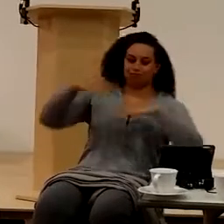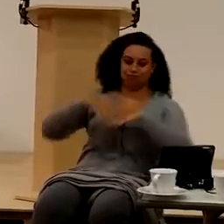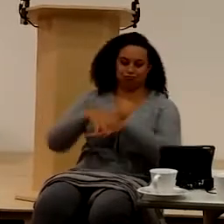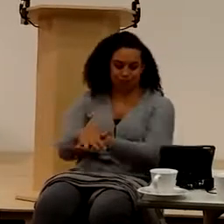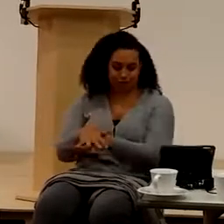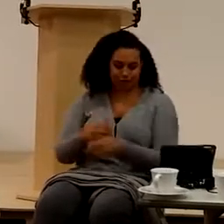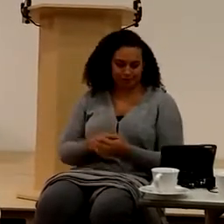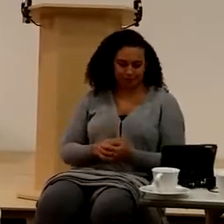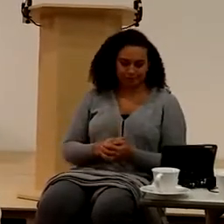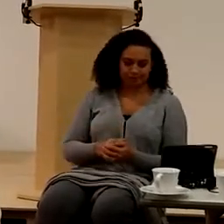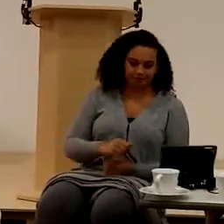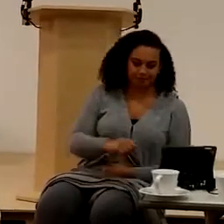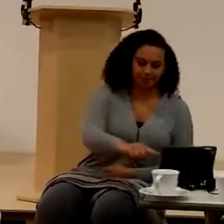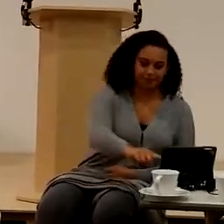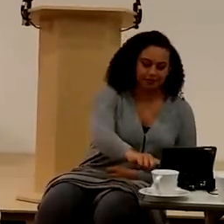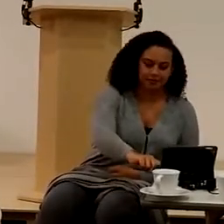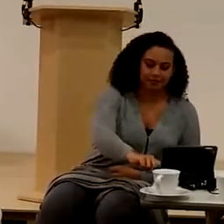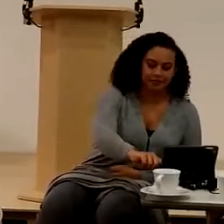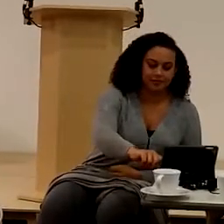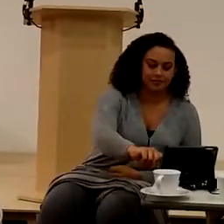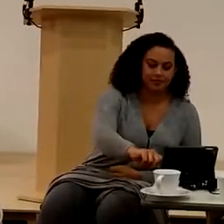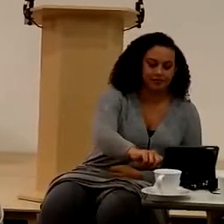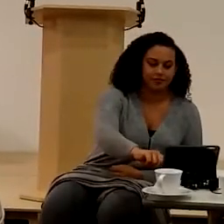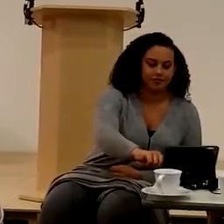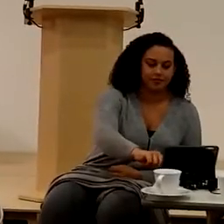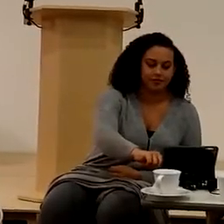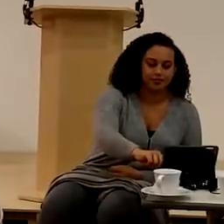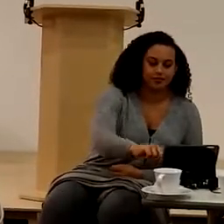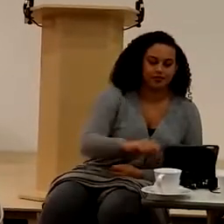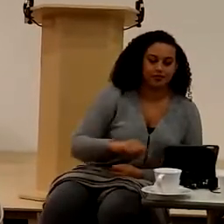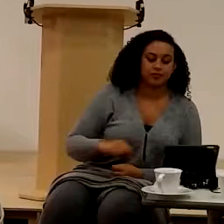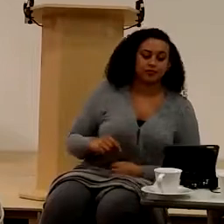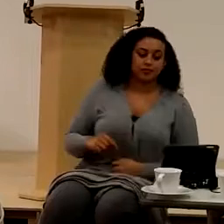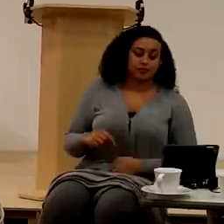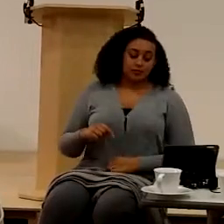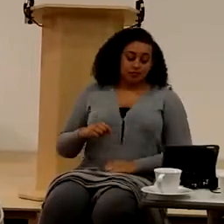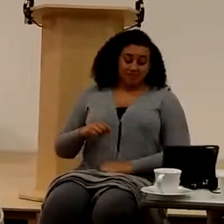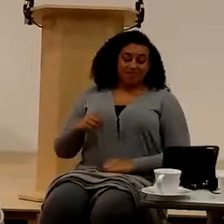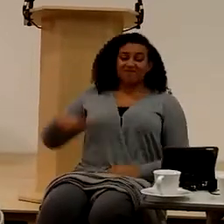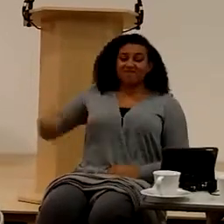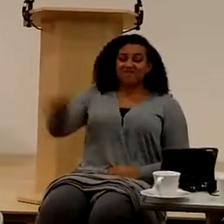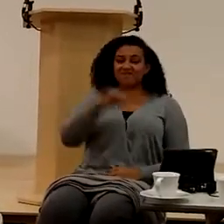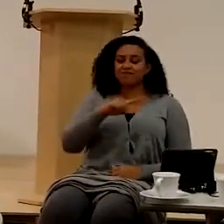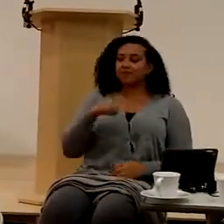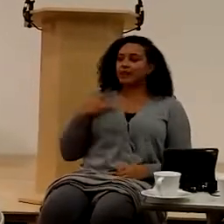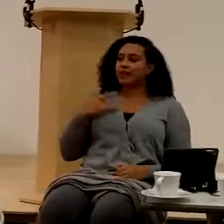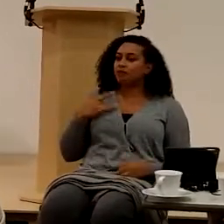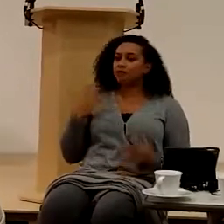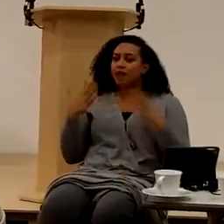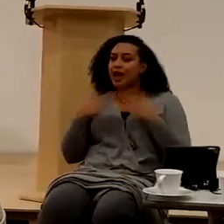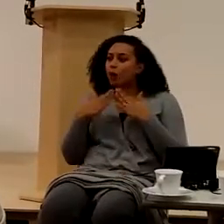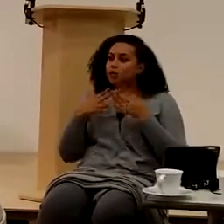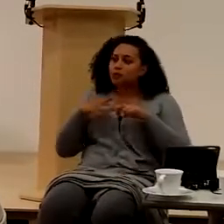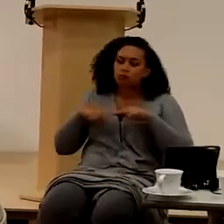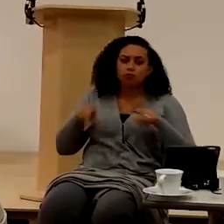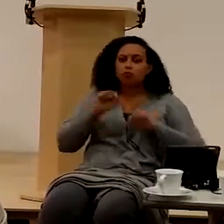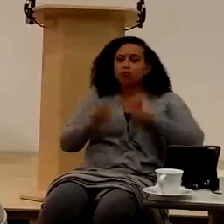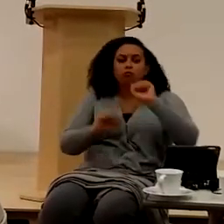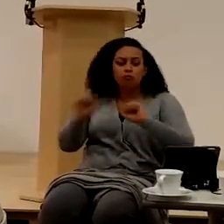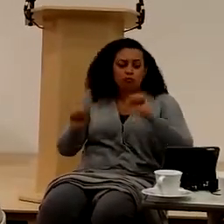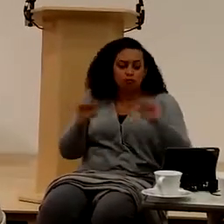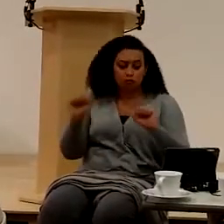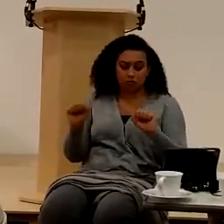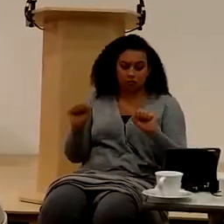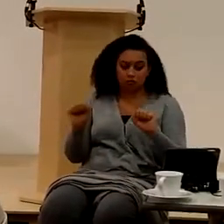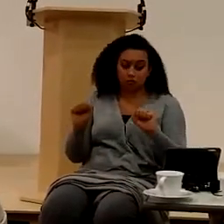seeing is that they talk about our housing needs and growing up